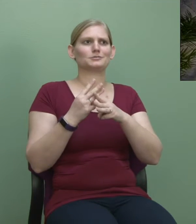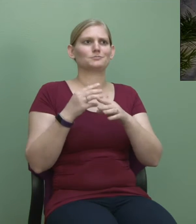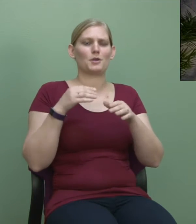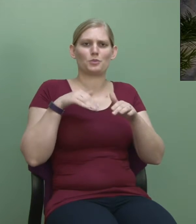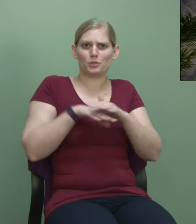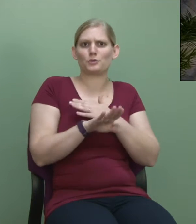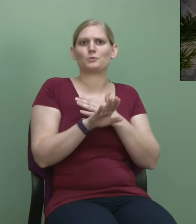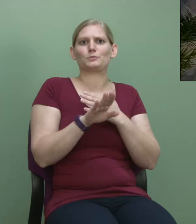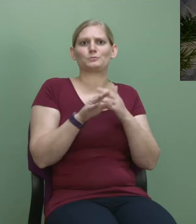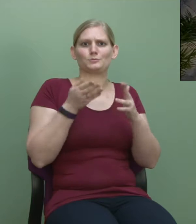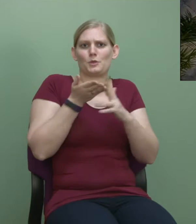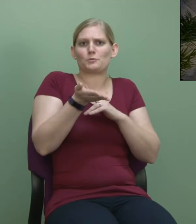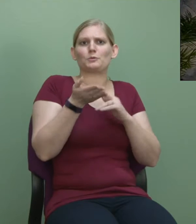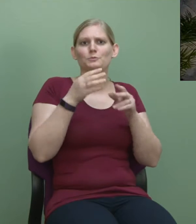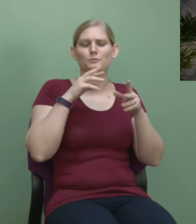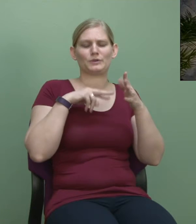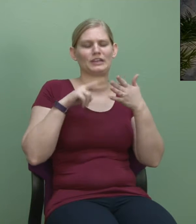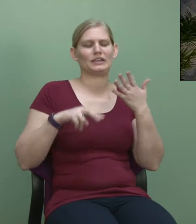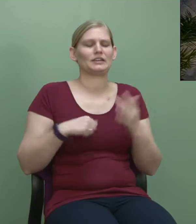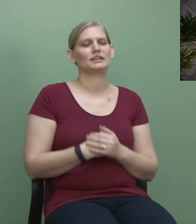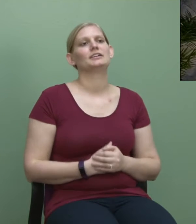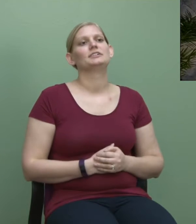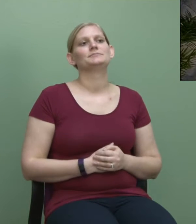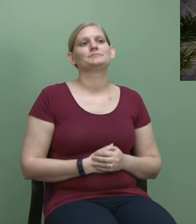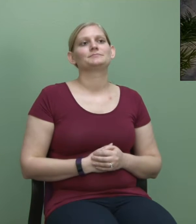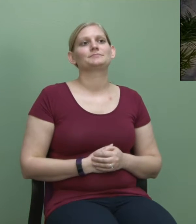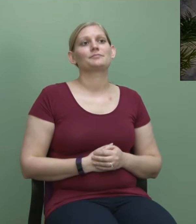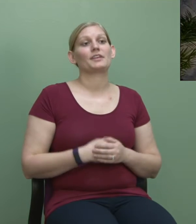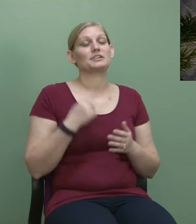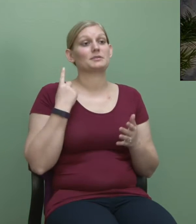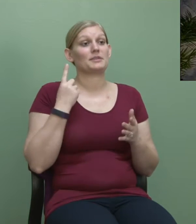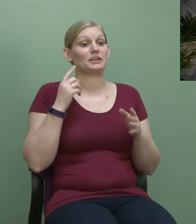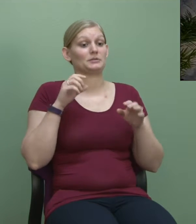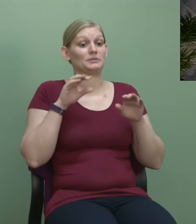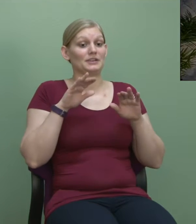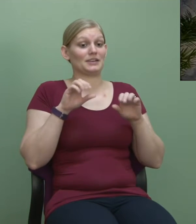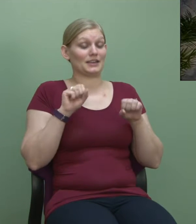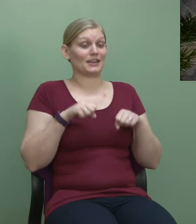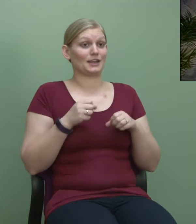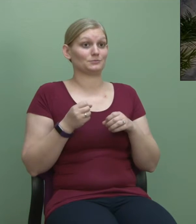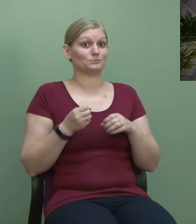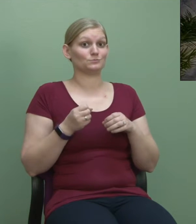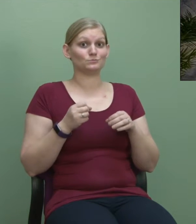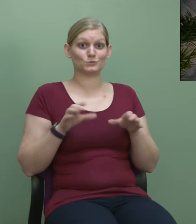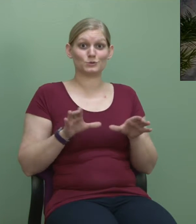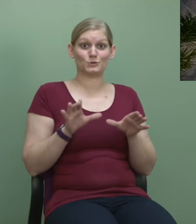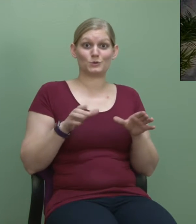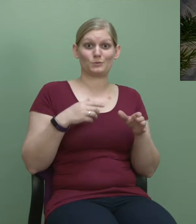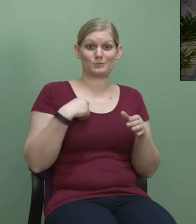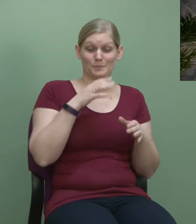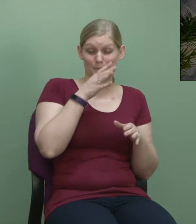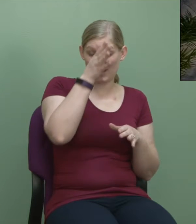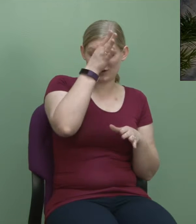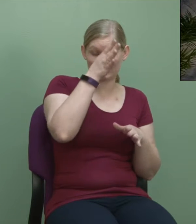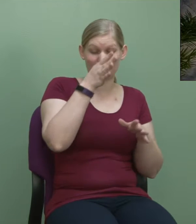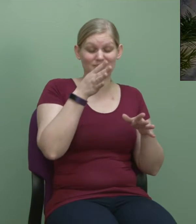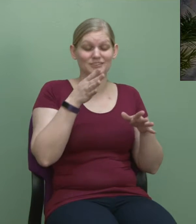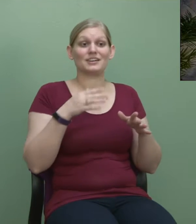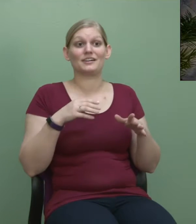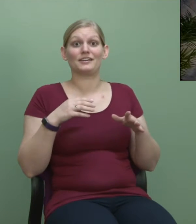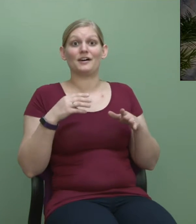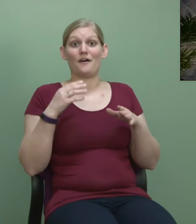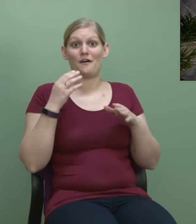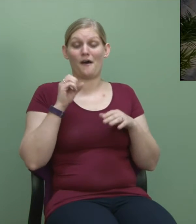things that we can do as parents and those who are around smaller children to help them and encourage them